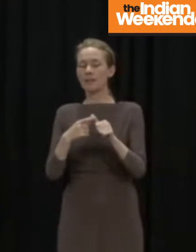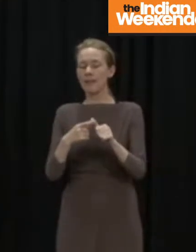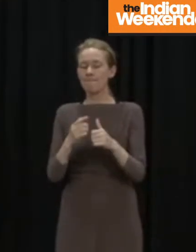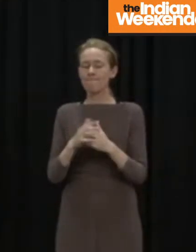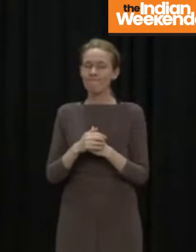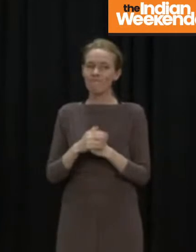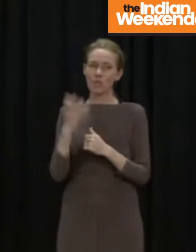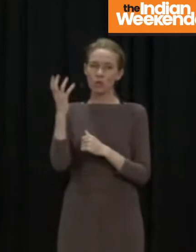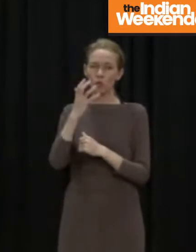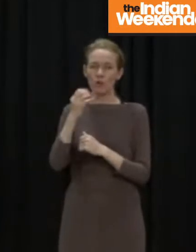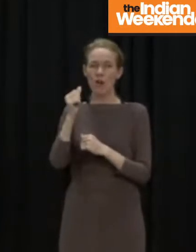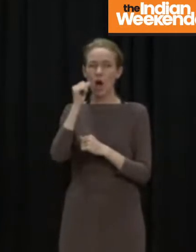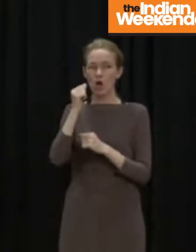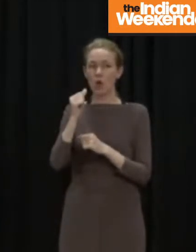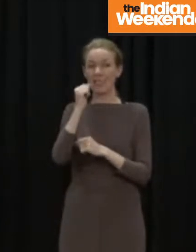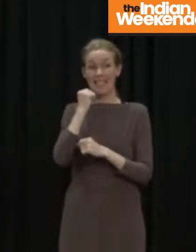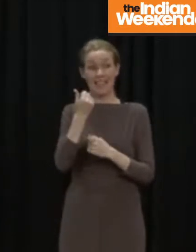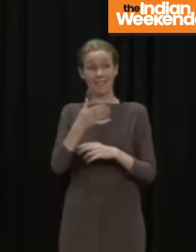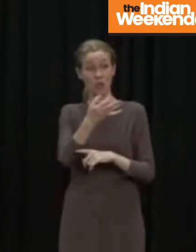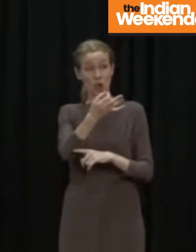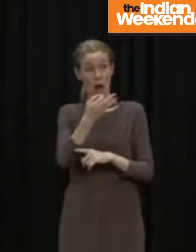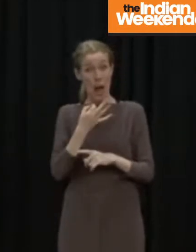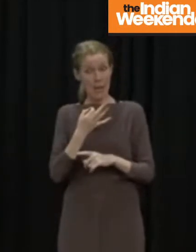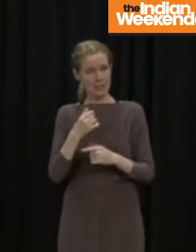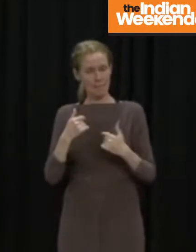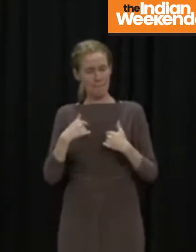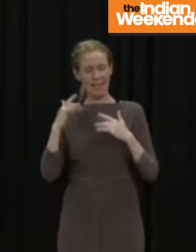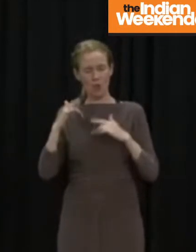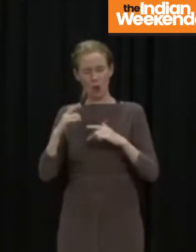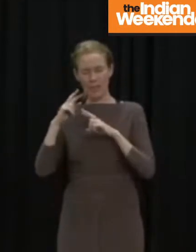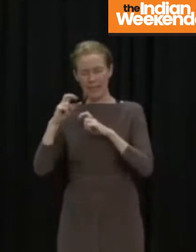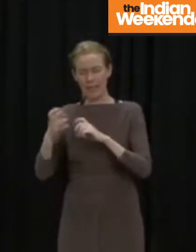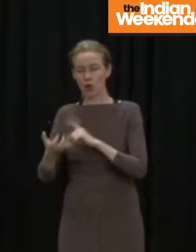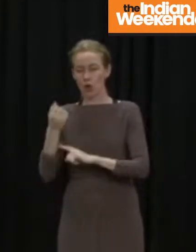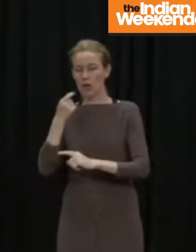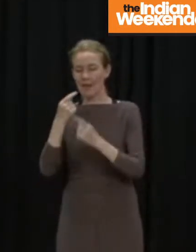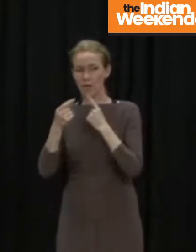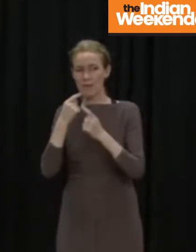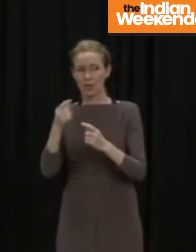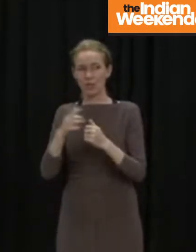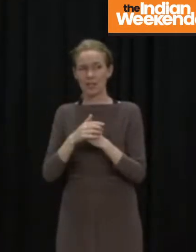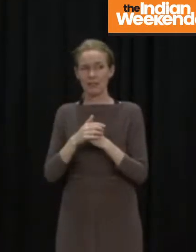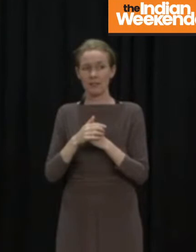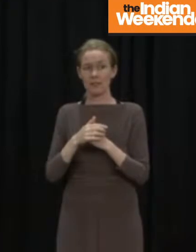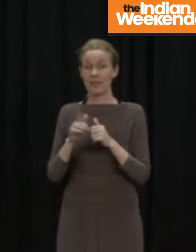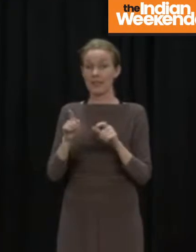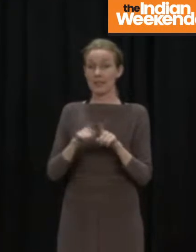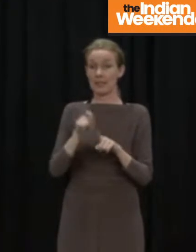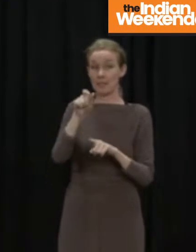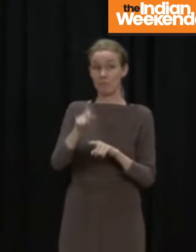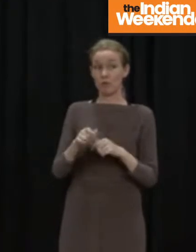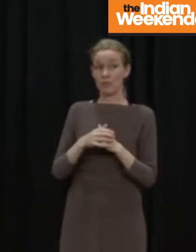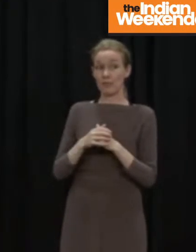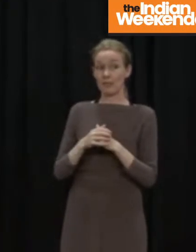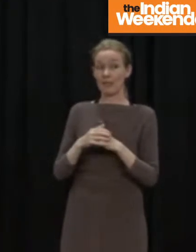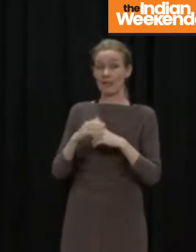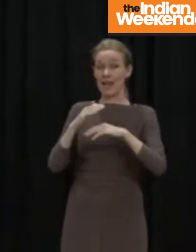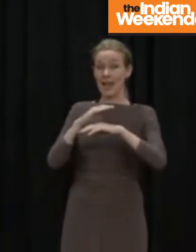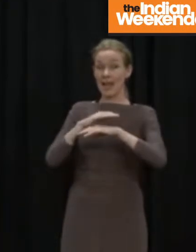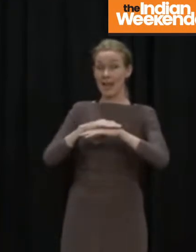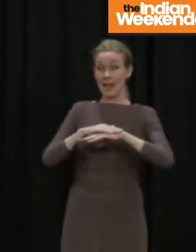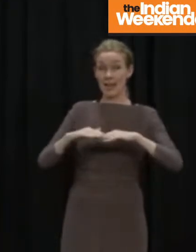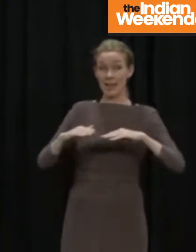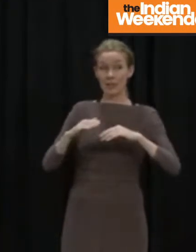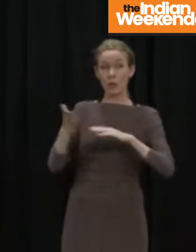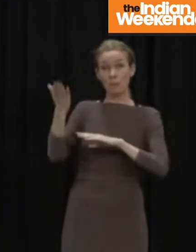you with an answer on that yet. I haven't yet. Do you think that's a double standard, though, given that during Level 4 and Level 3 lockdown there was Māori customary fishing